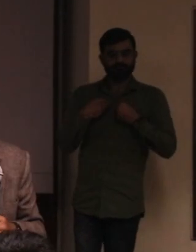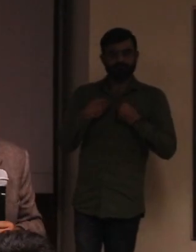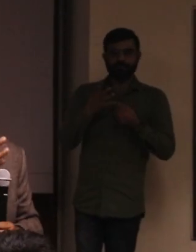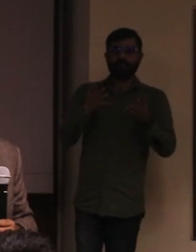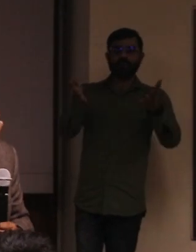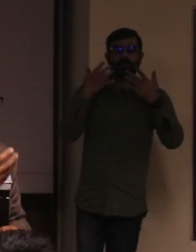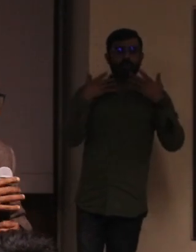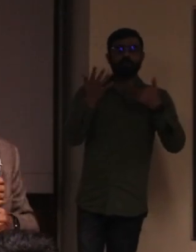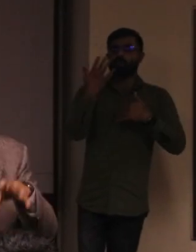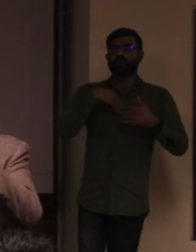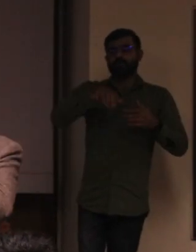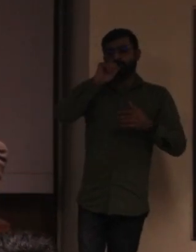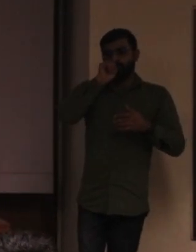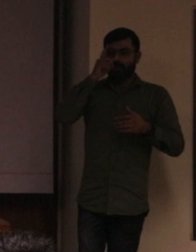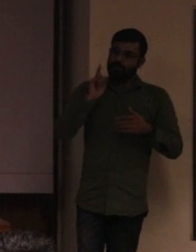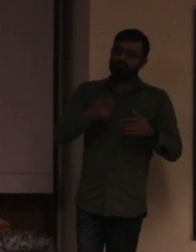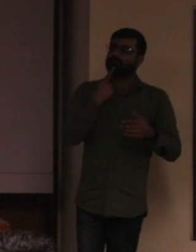air to breathe and water to drink.